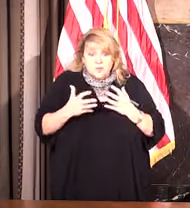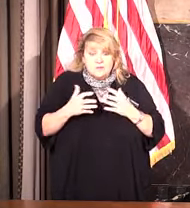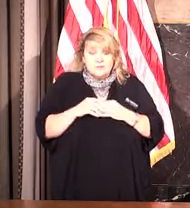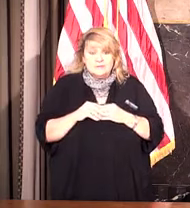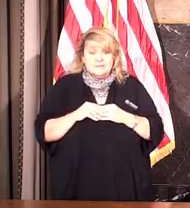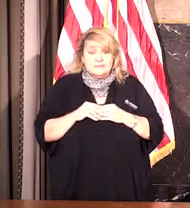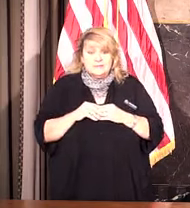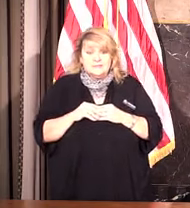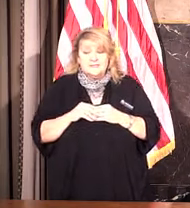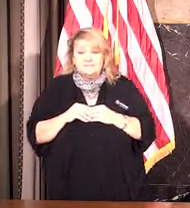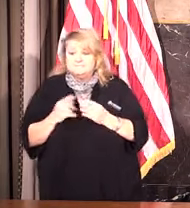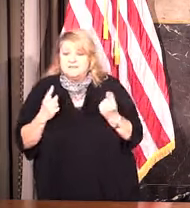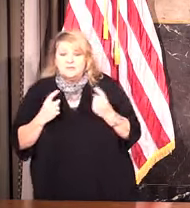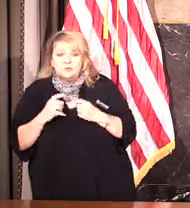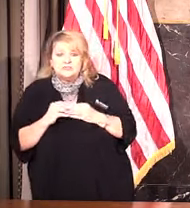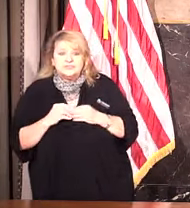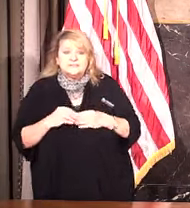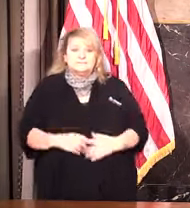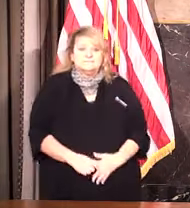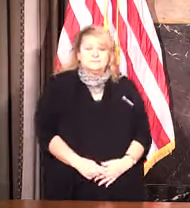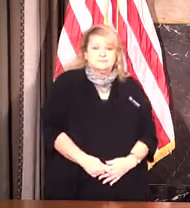Okay. Governor?